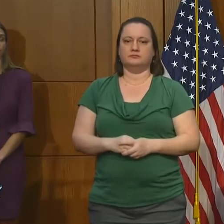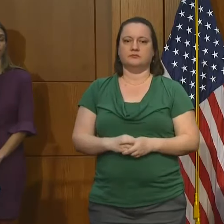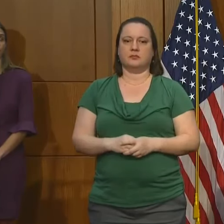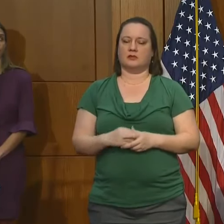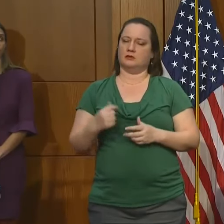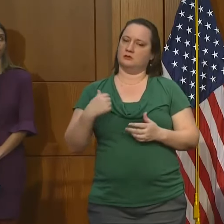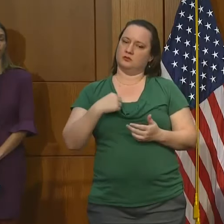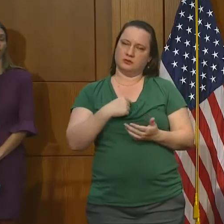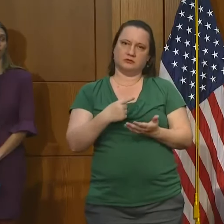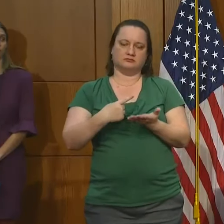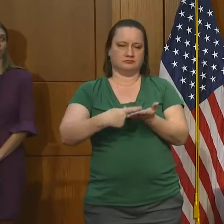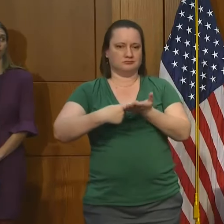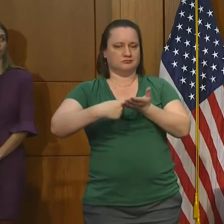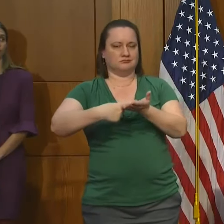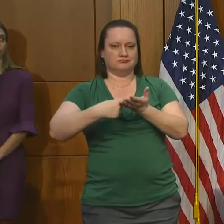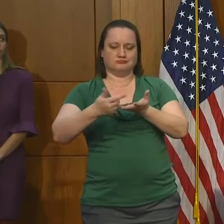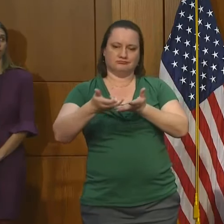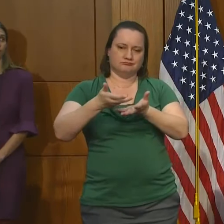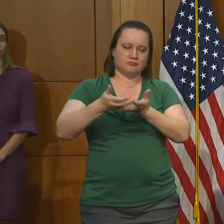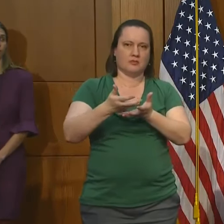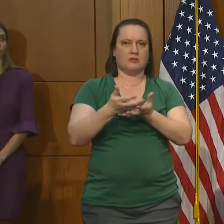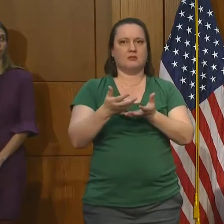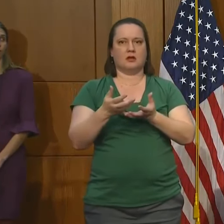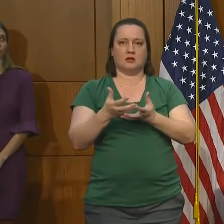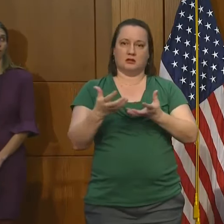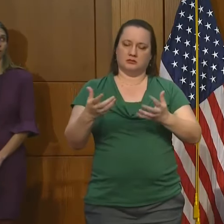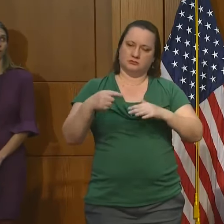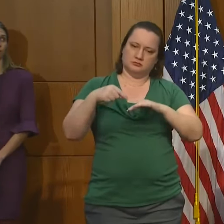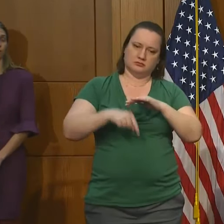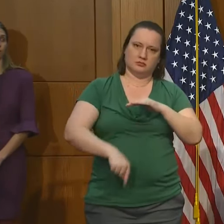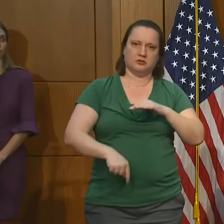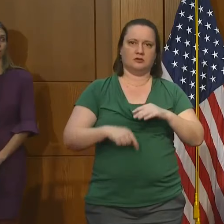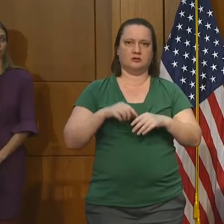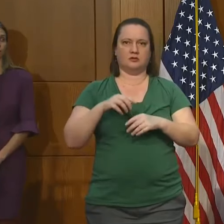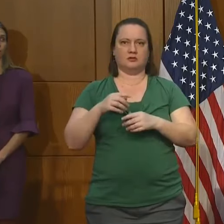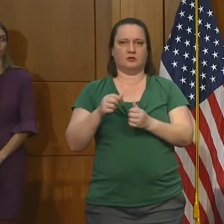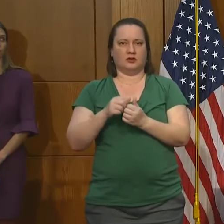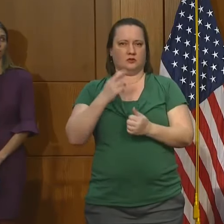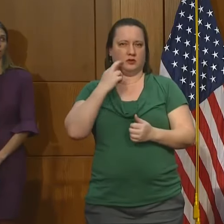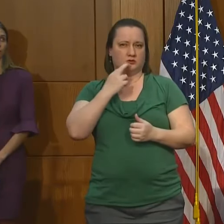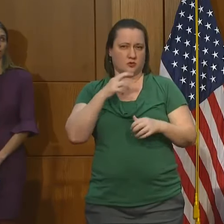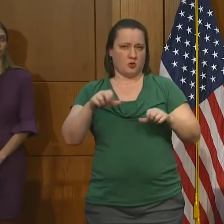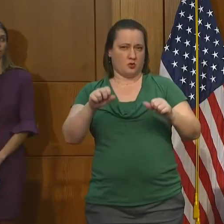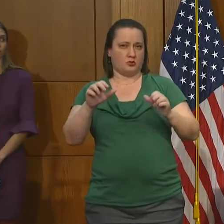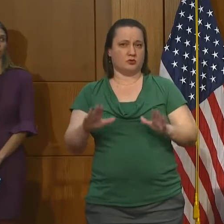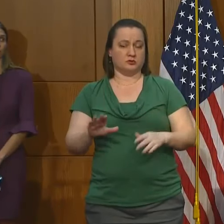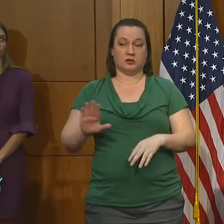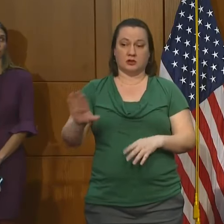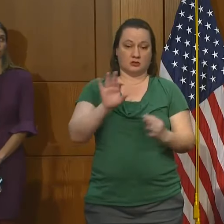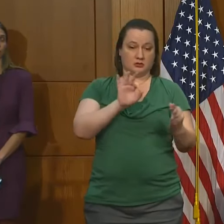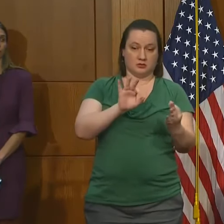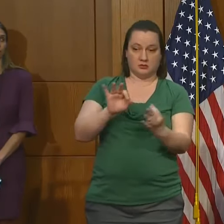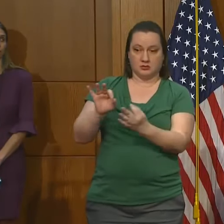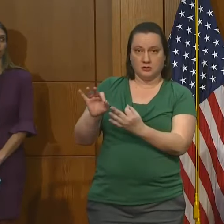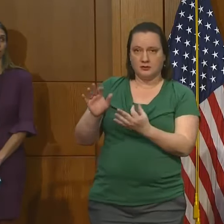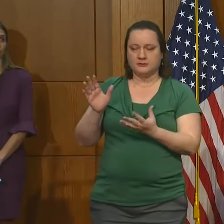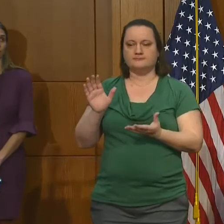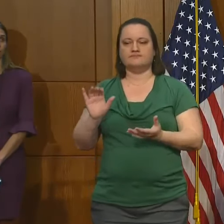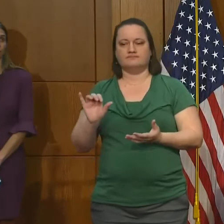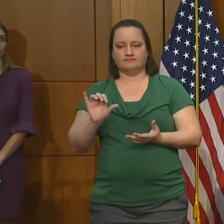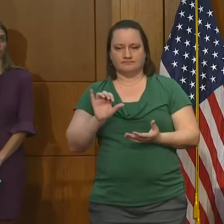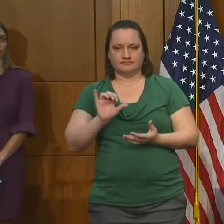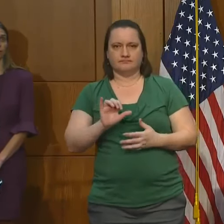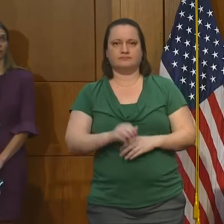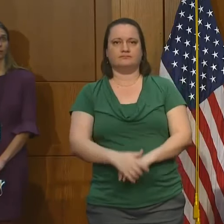of discussion with our restaurant owners. A lot of their input we have listened to and taken into